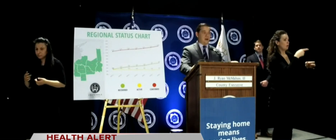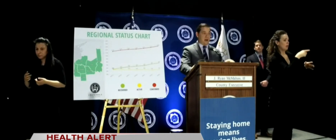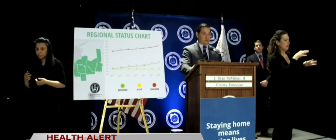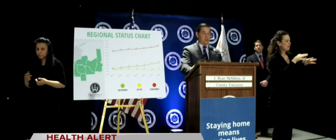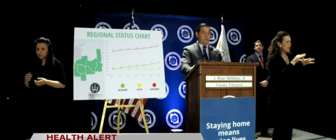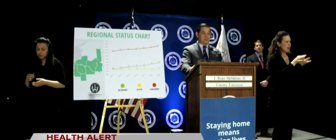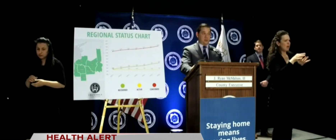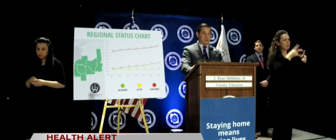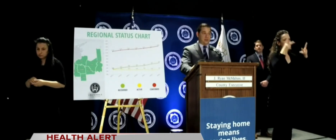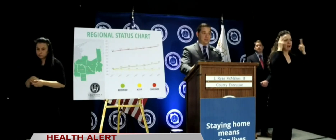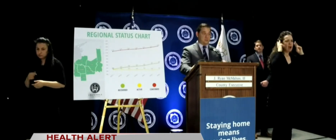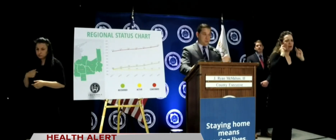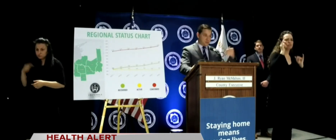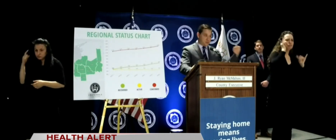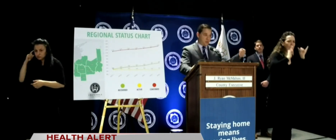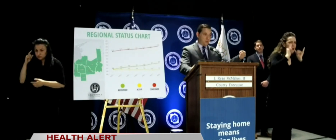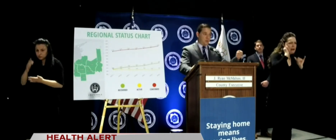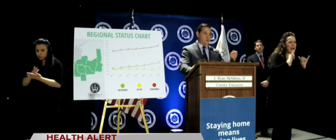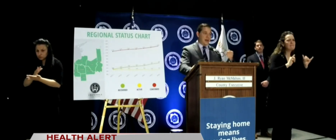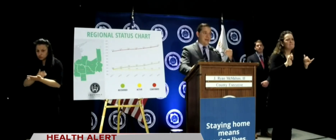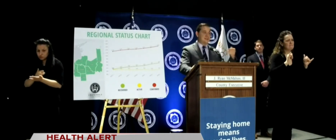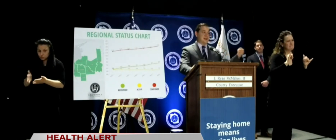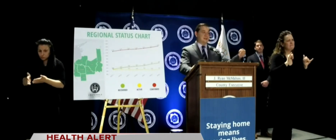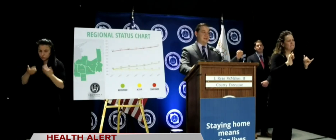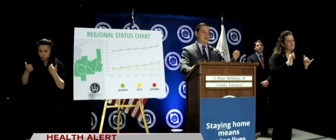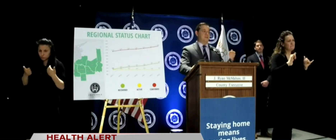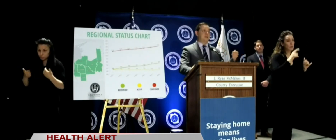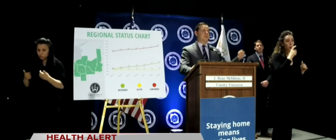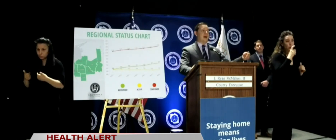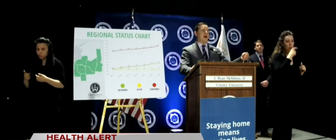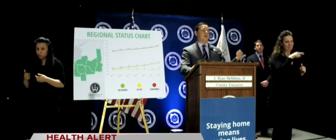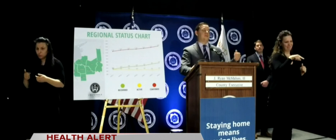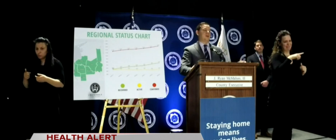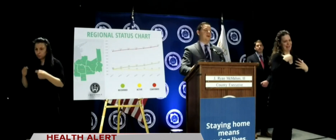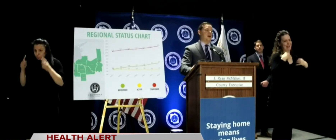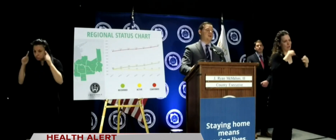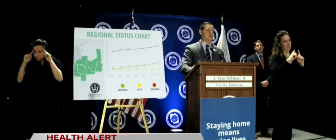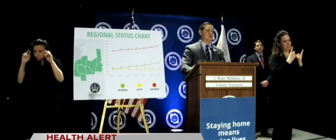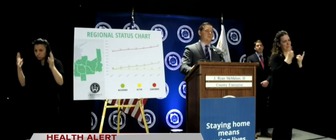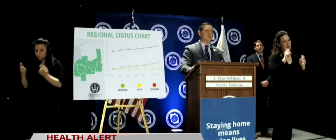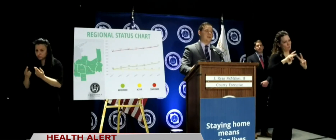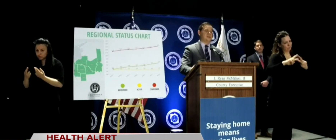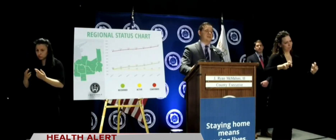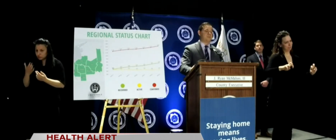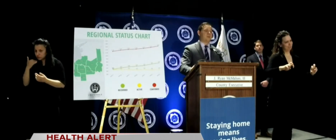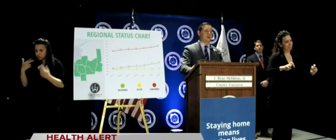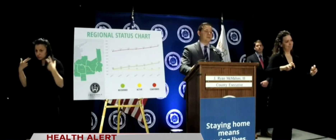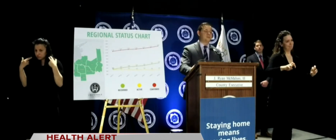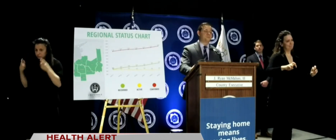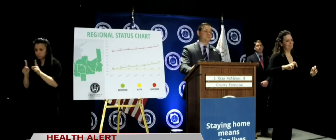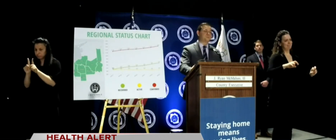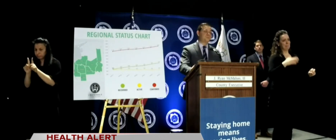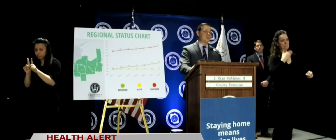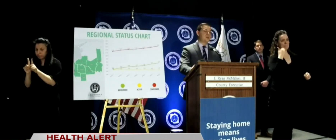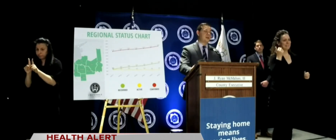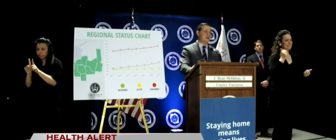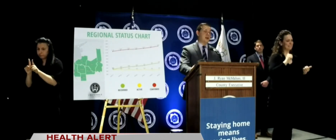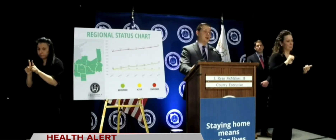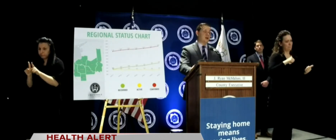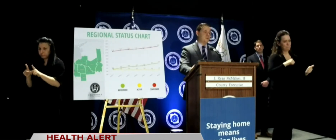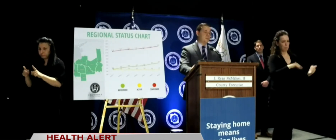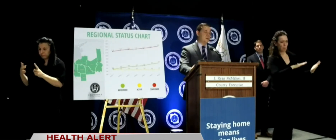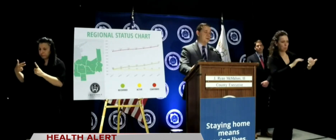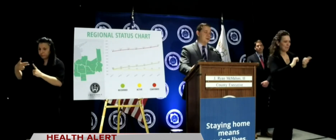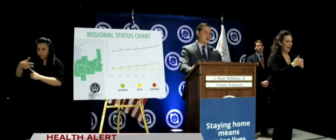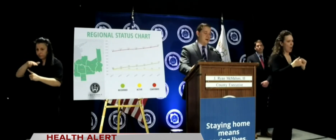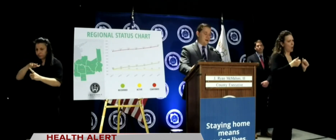out. And our health departments are looking at this because of the close contact people have. So something as simple as a